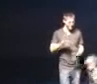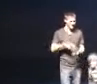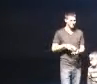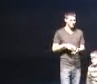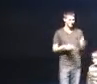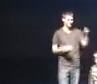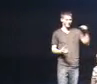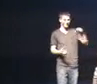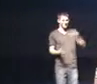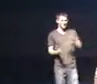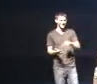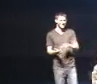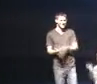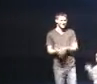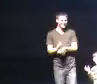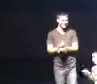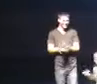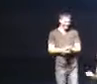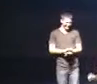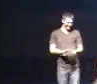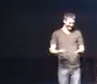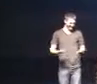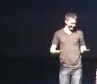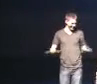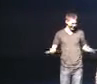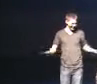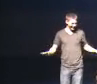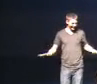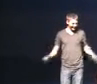the baseball falls to the ground.